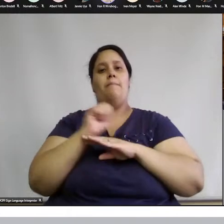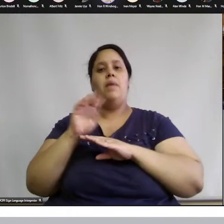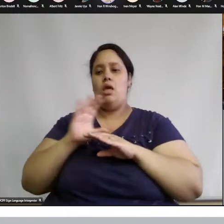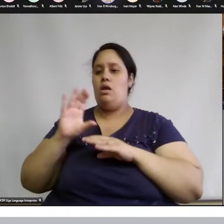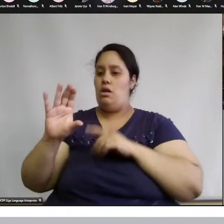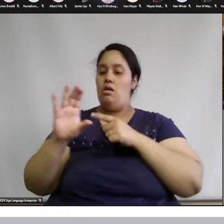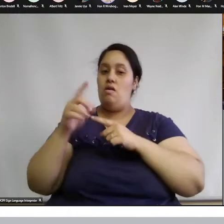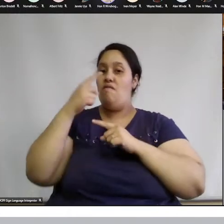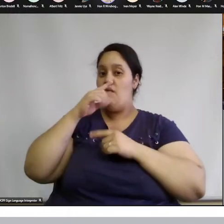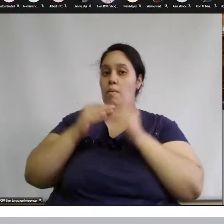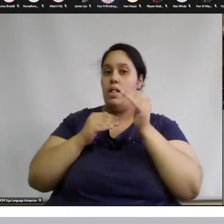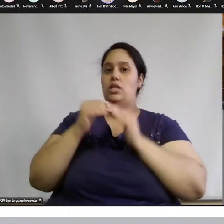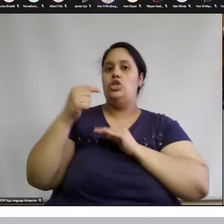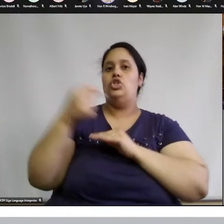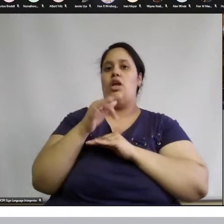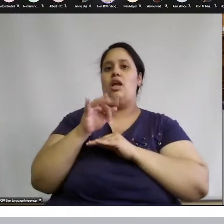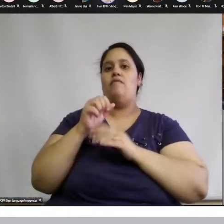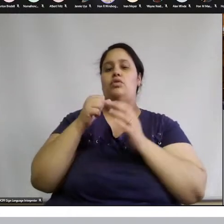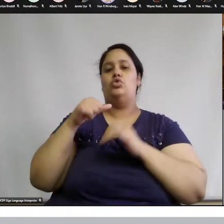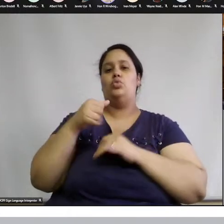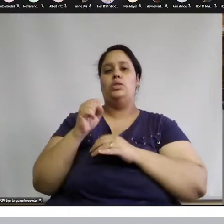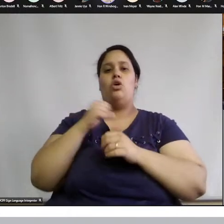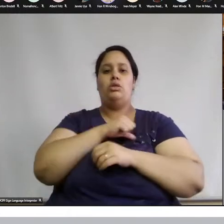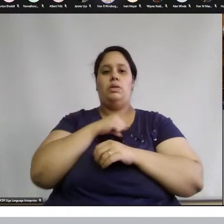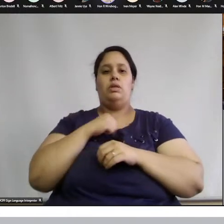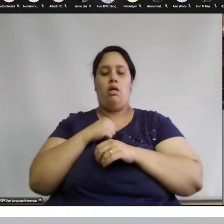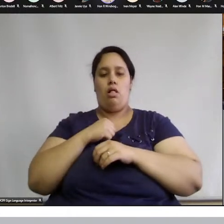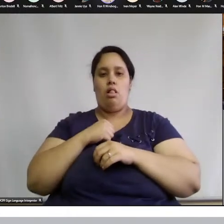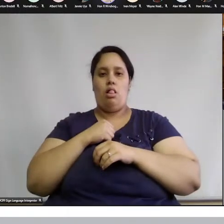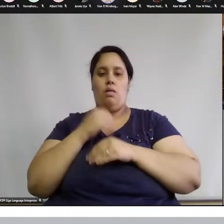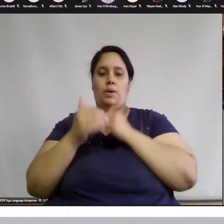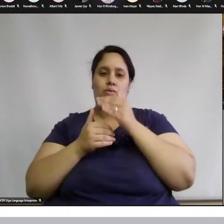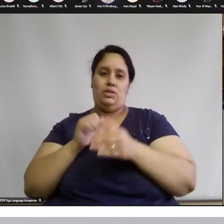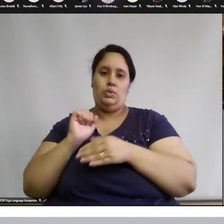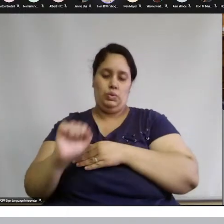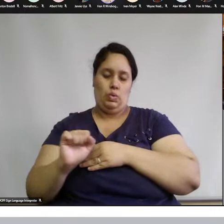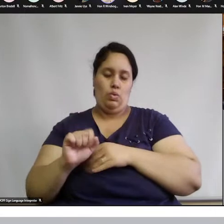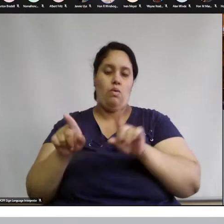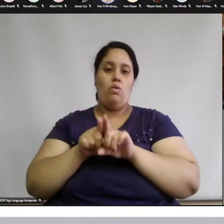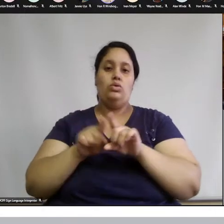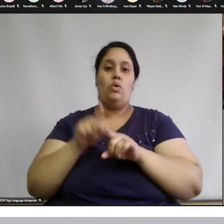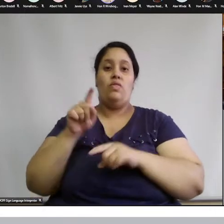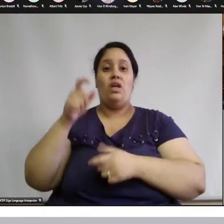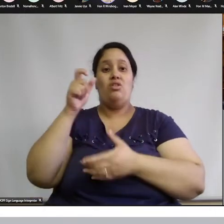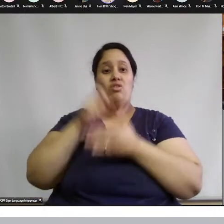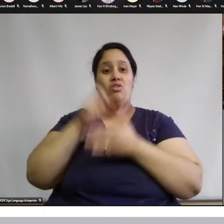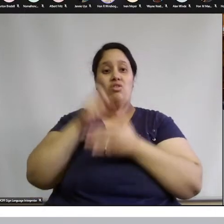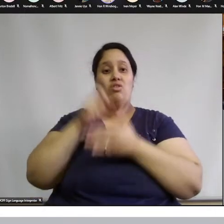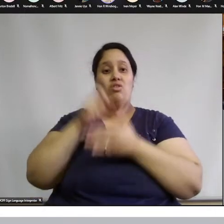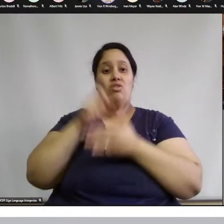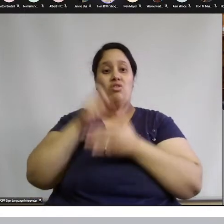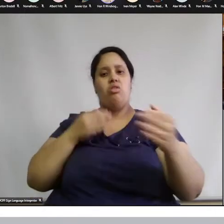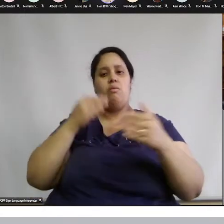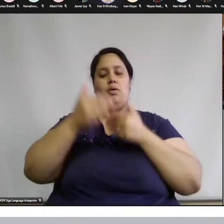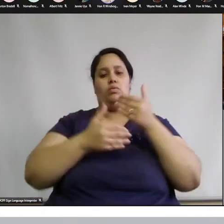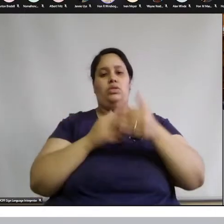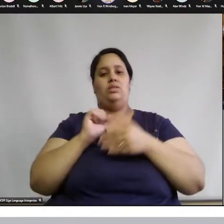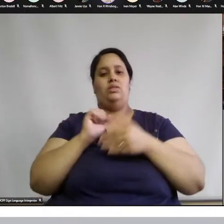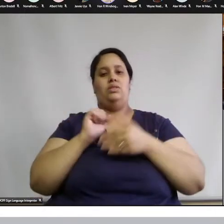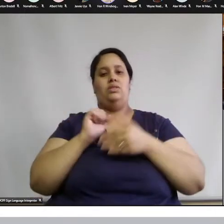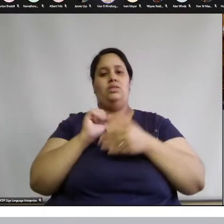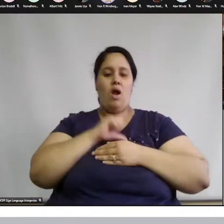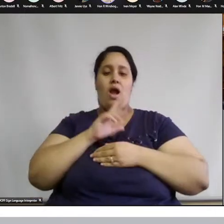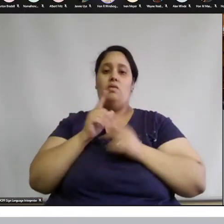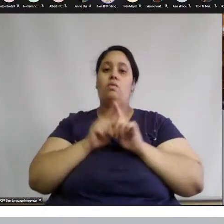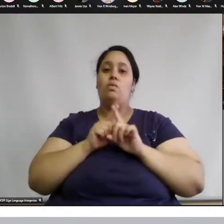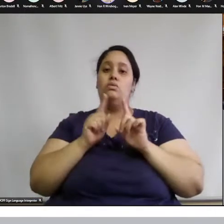for rebuilding the GF Jooste Hospital processes. This will cause further delays to the process and